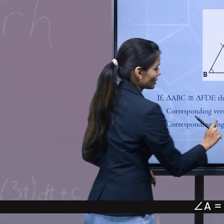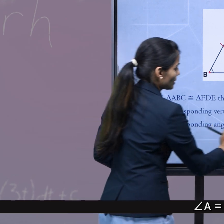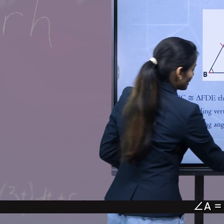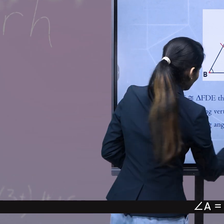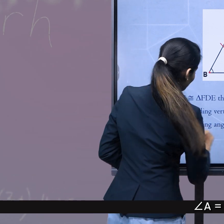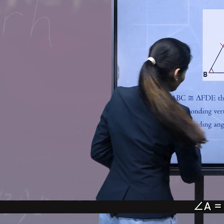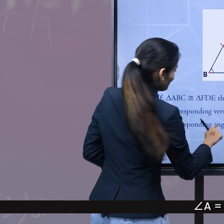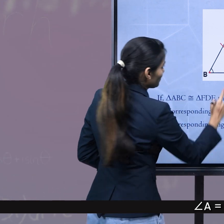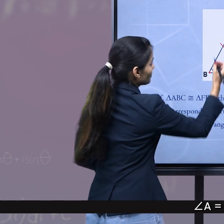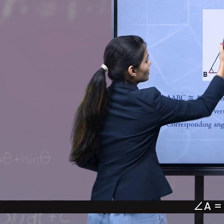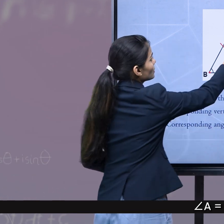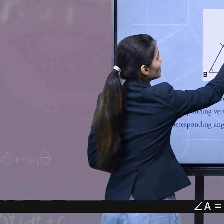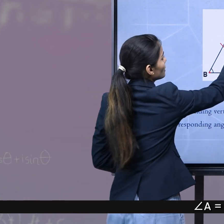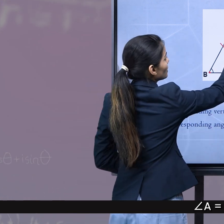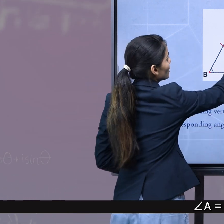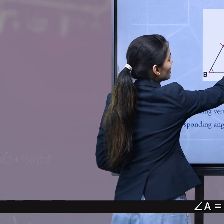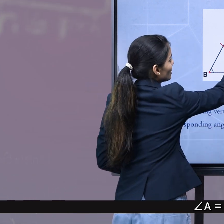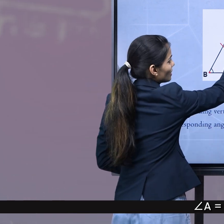angle A is equal to angle F,